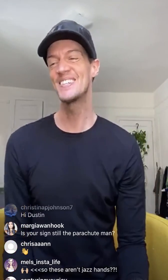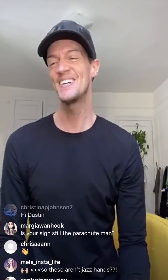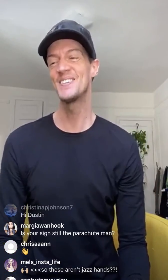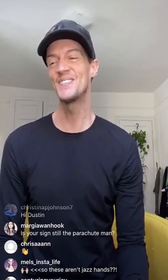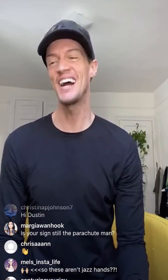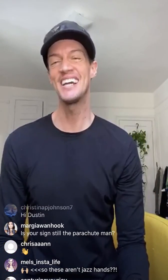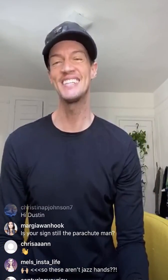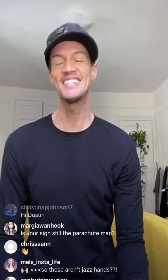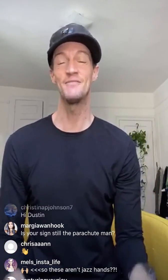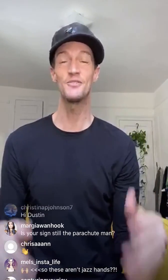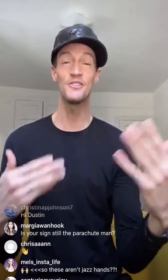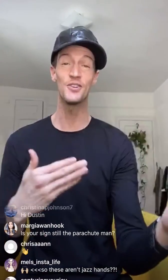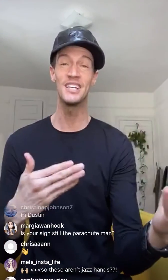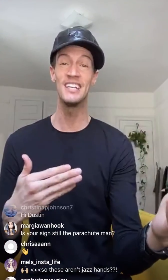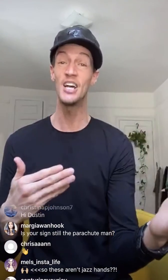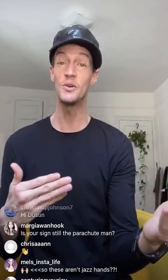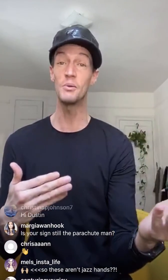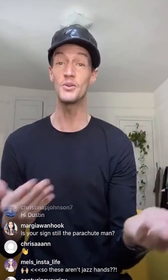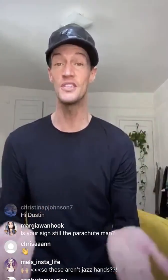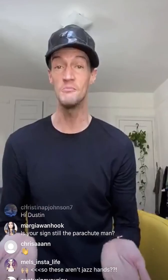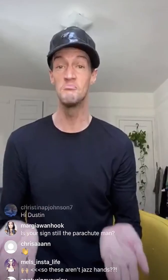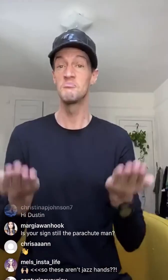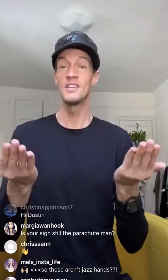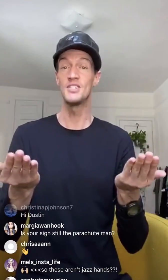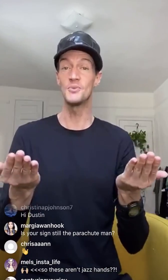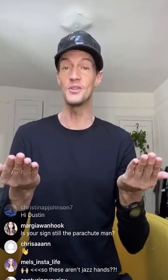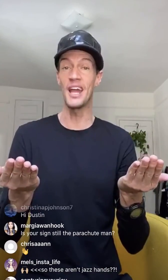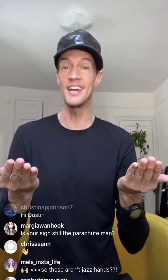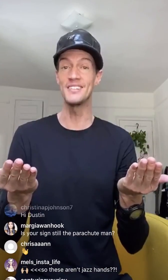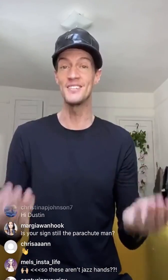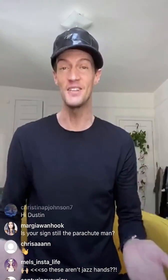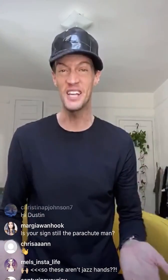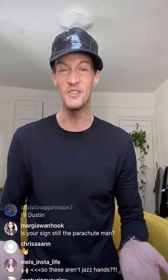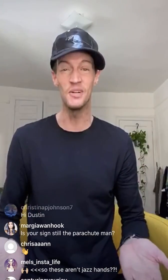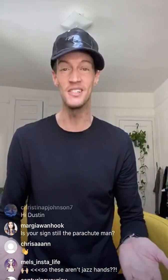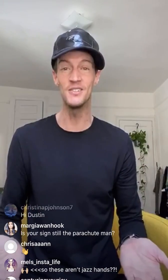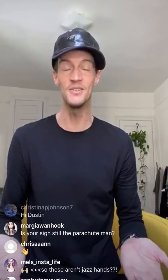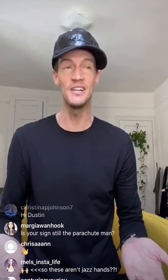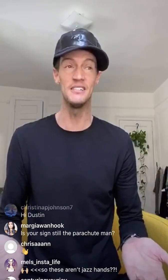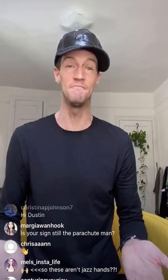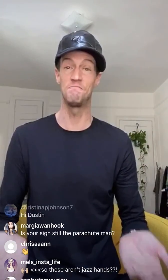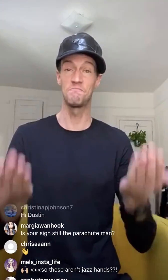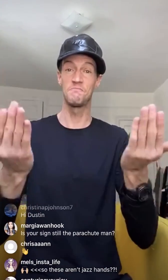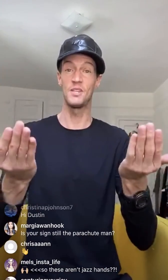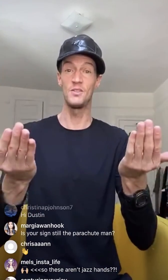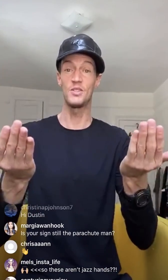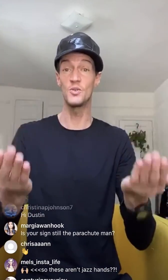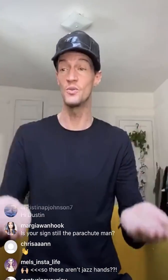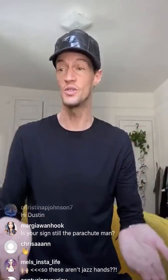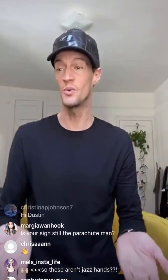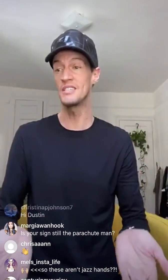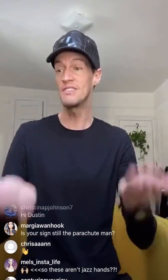arise, yep, it could be very dramatic. I arise. That's how I get out of bed every